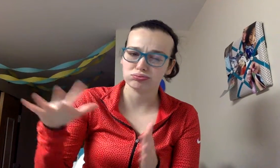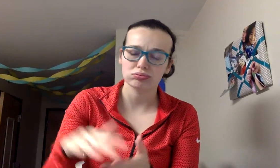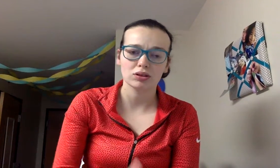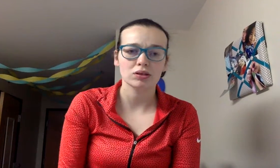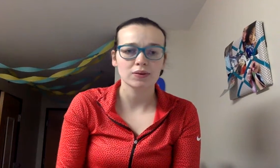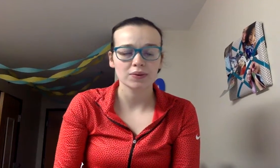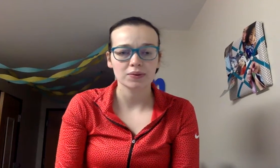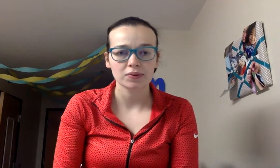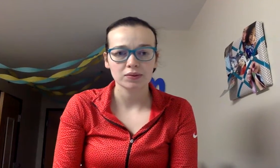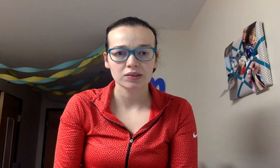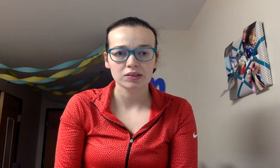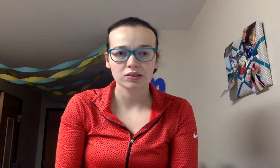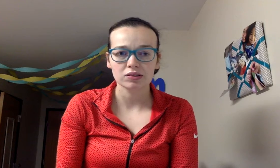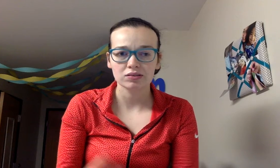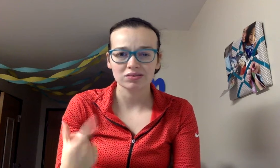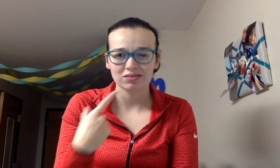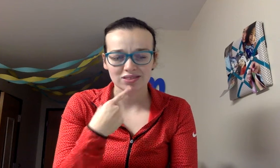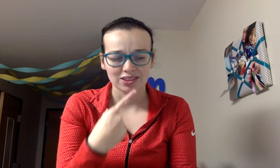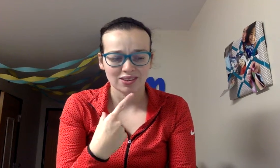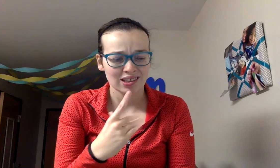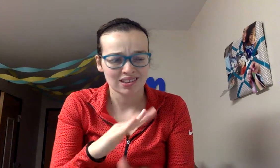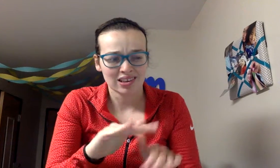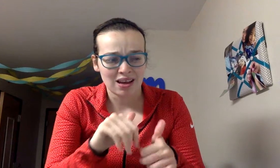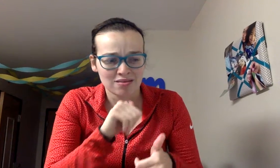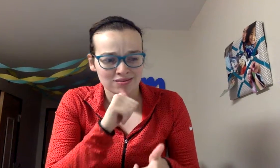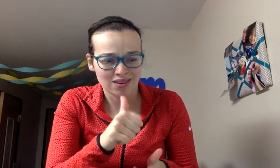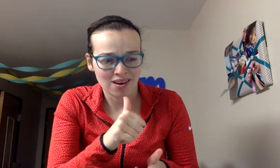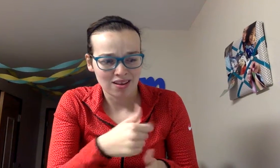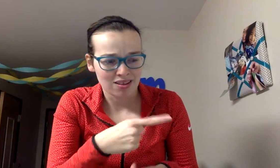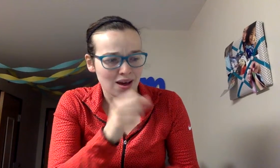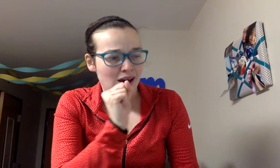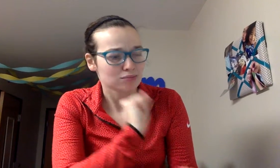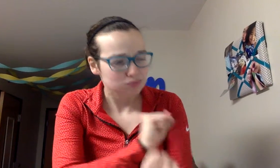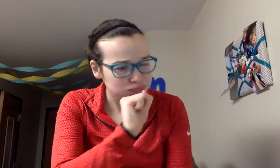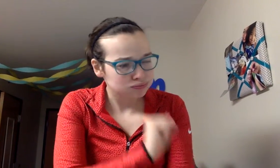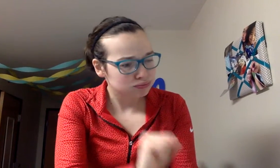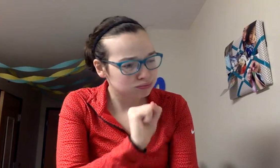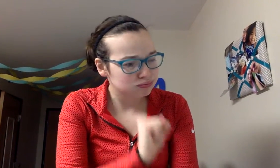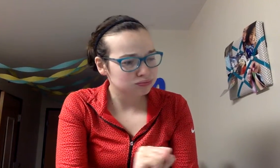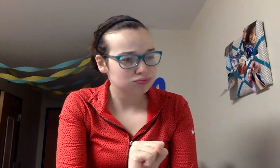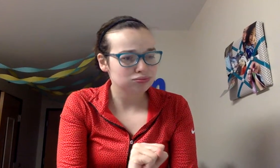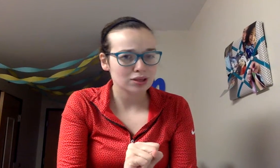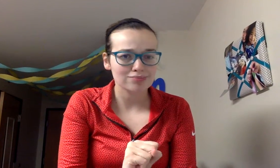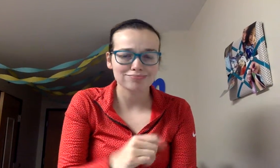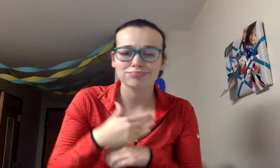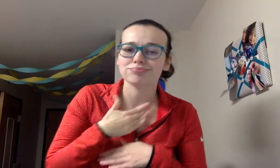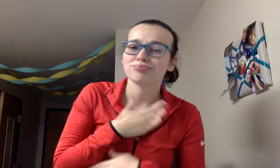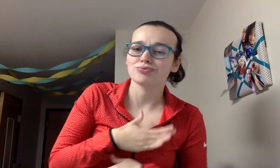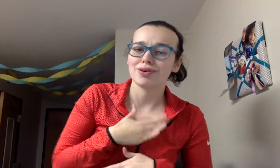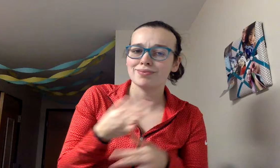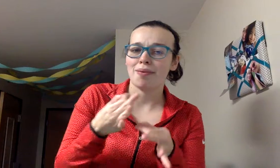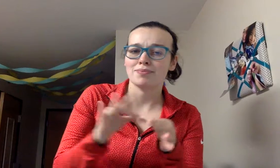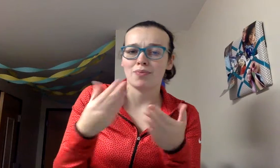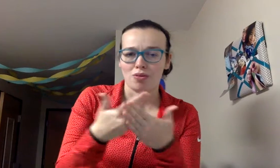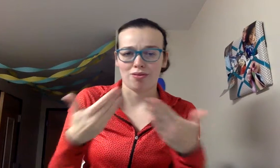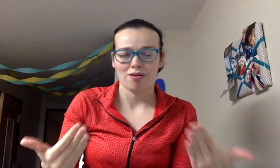for life. How could I not do it?" I mean, gratitude is a very simple thing, and it's a very powerful thing.